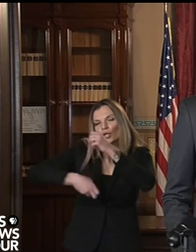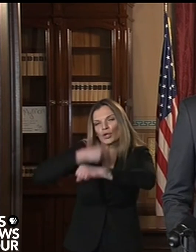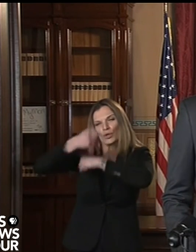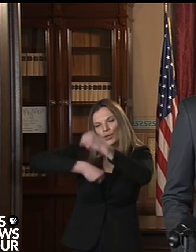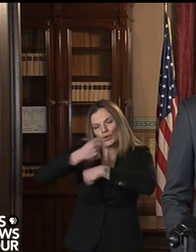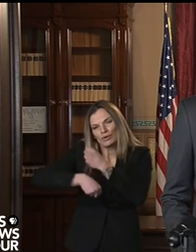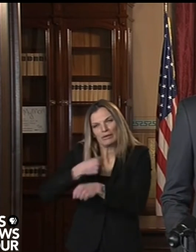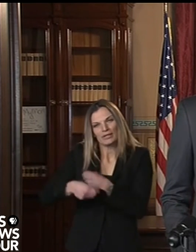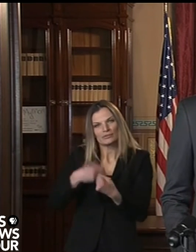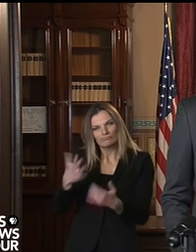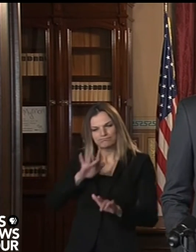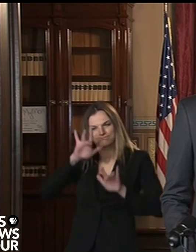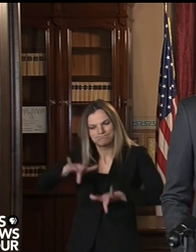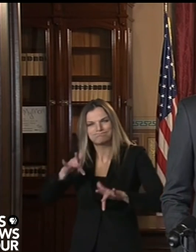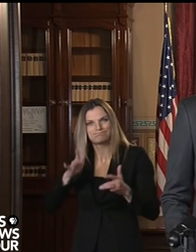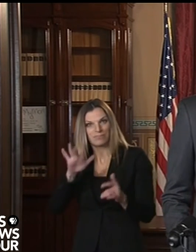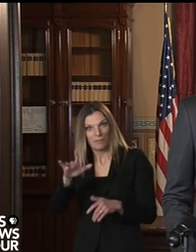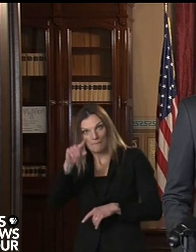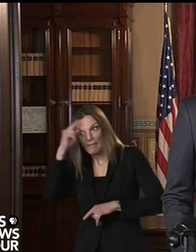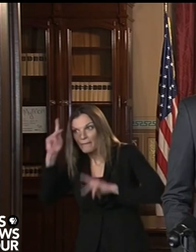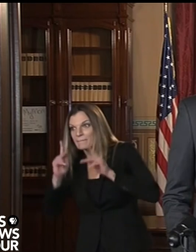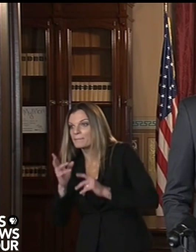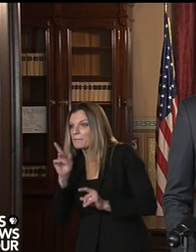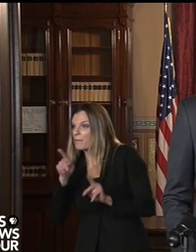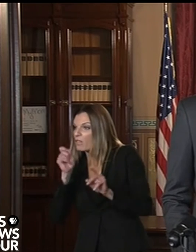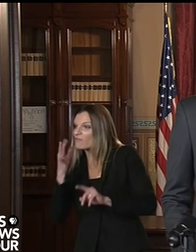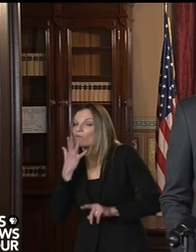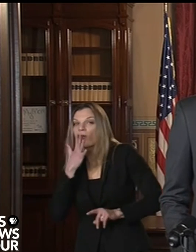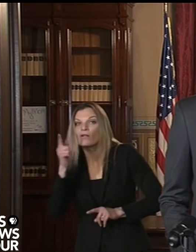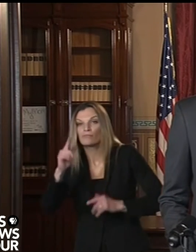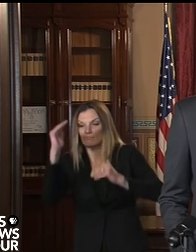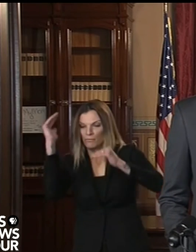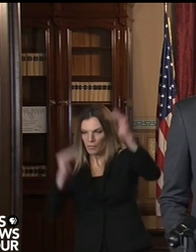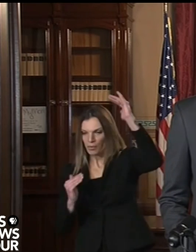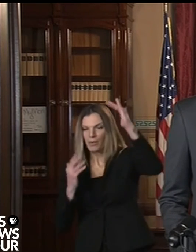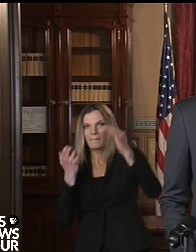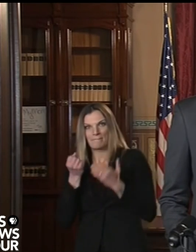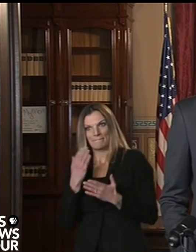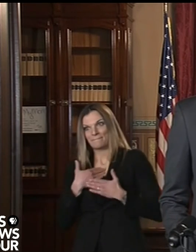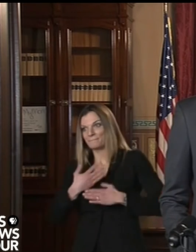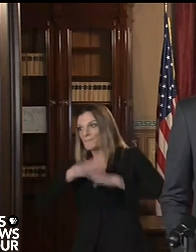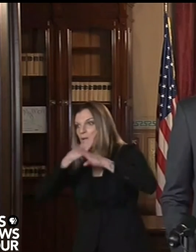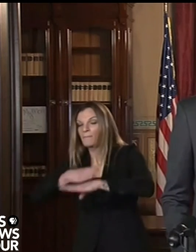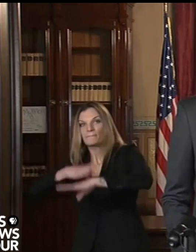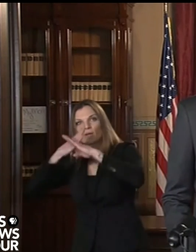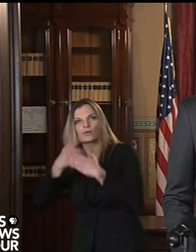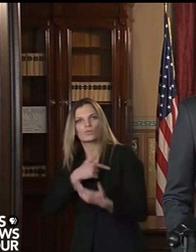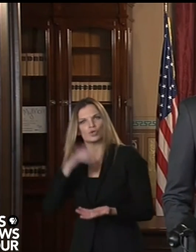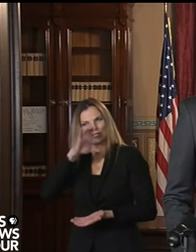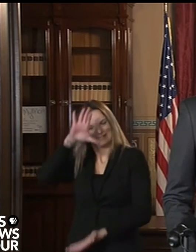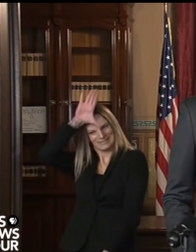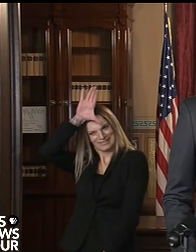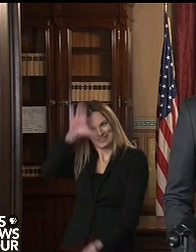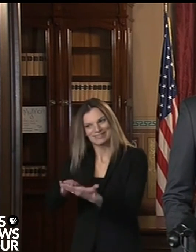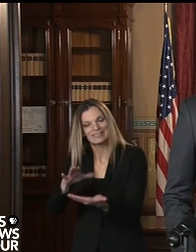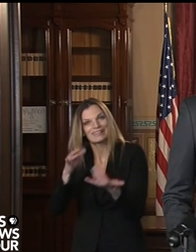wrought harm and built barriers that people of color must overcome to lead happier and healthier